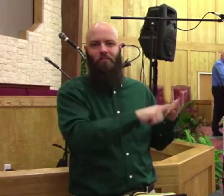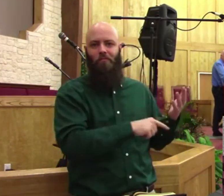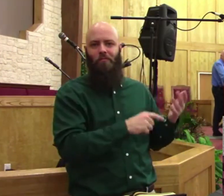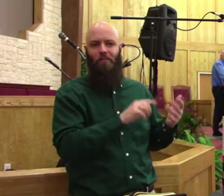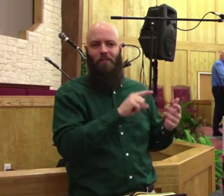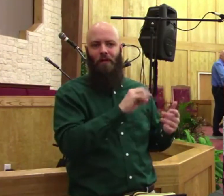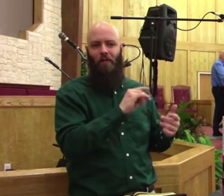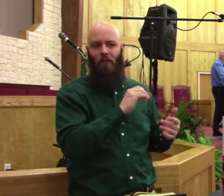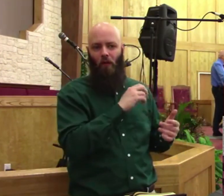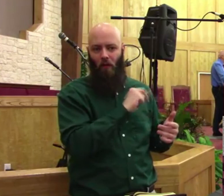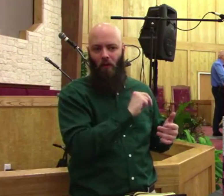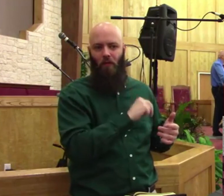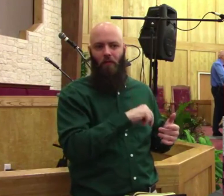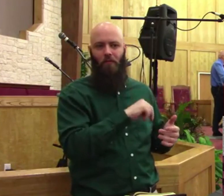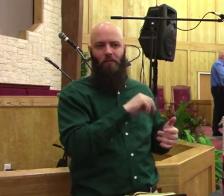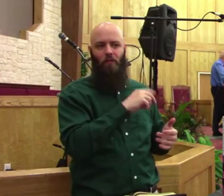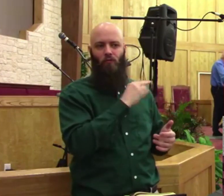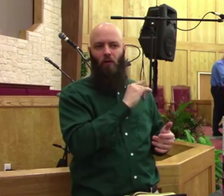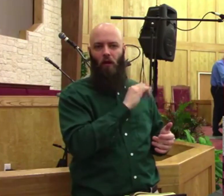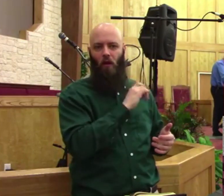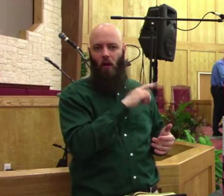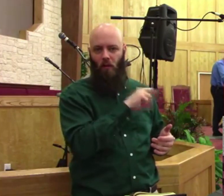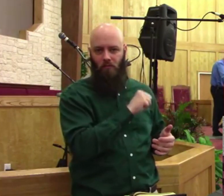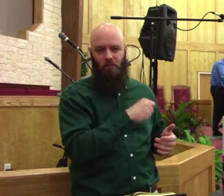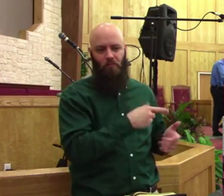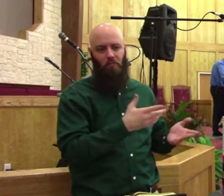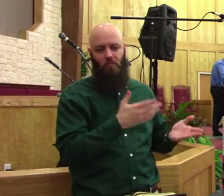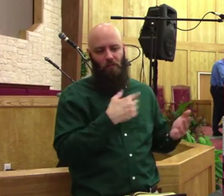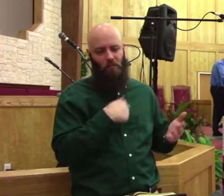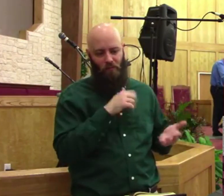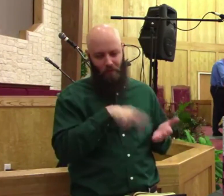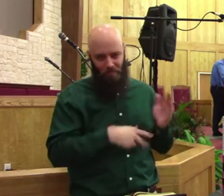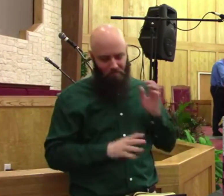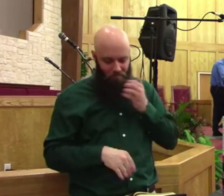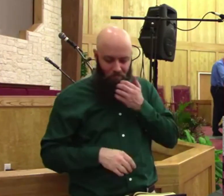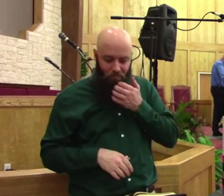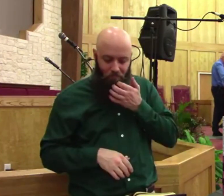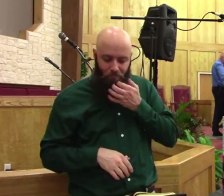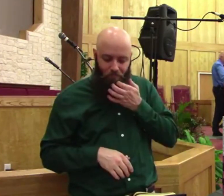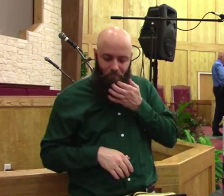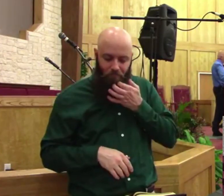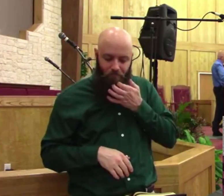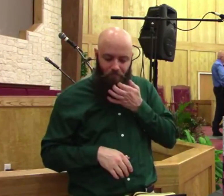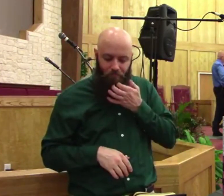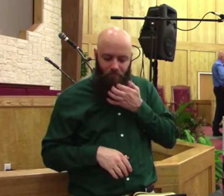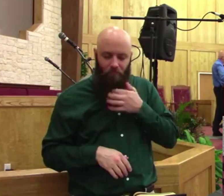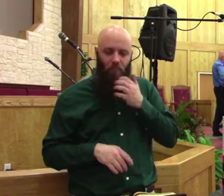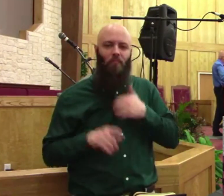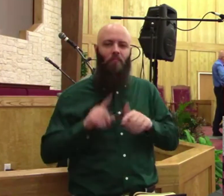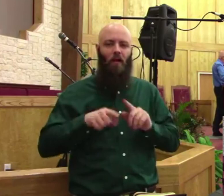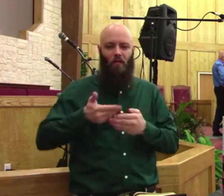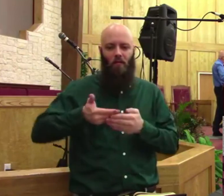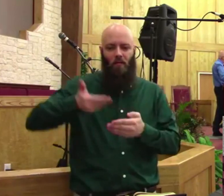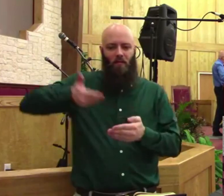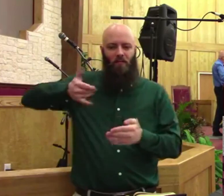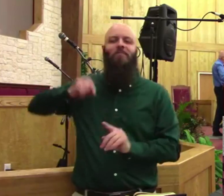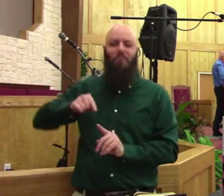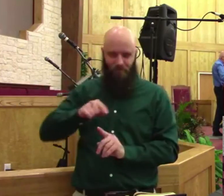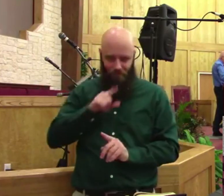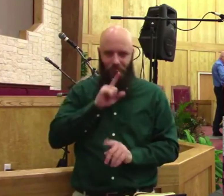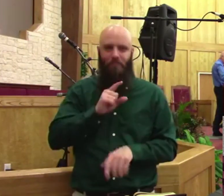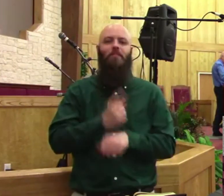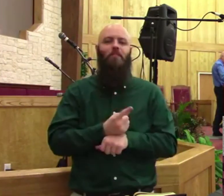if you want. I didn't go that far. But he is his father. And then there's a contrast